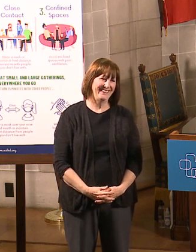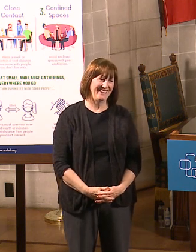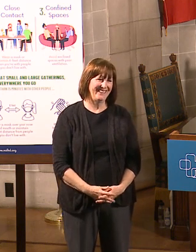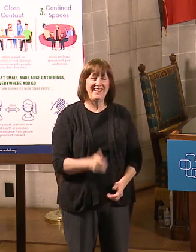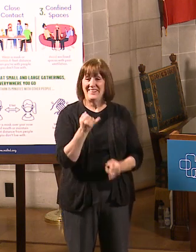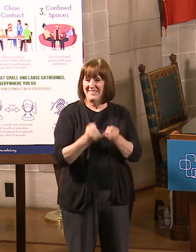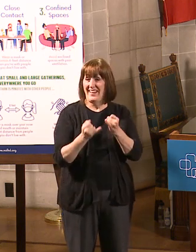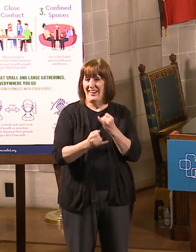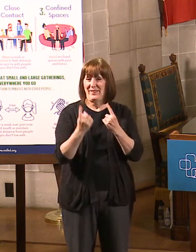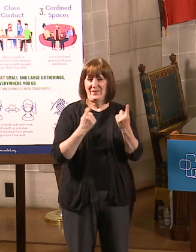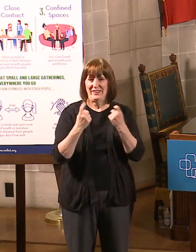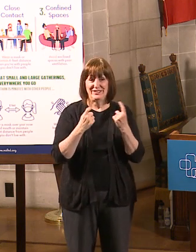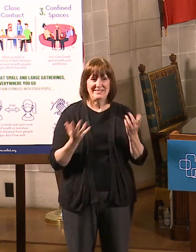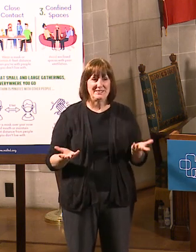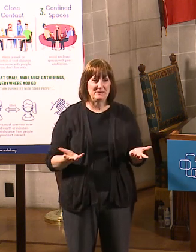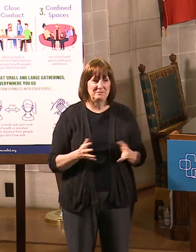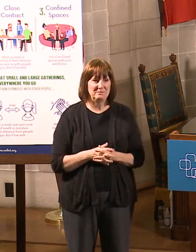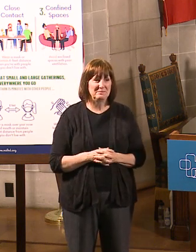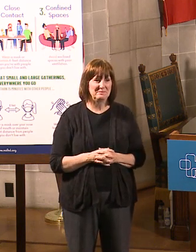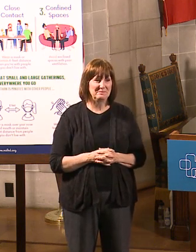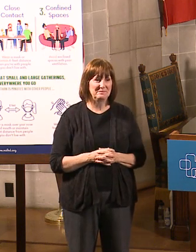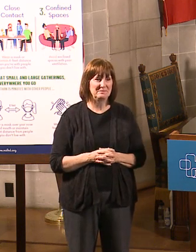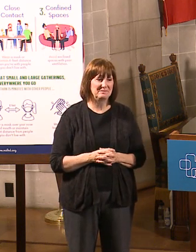Any final questions?